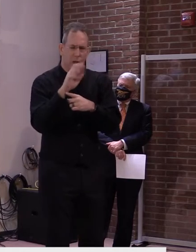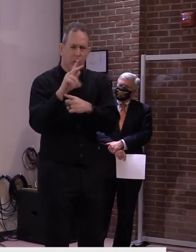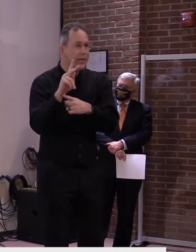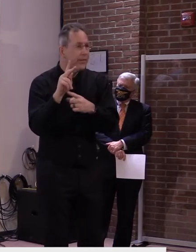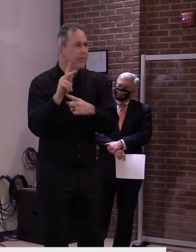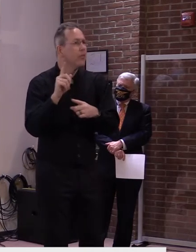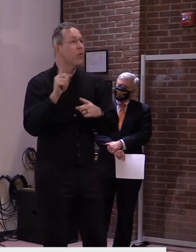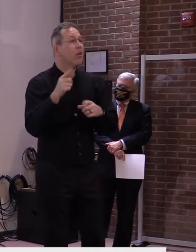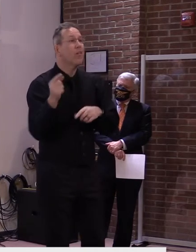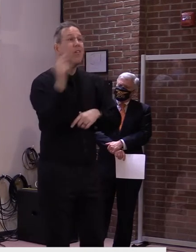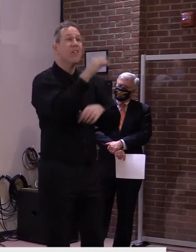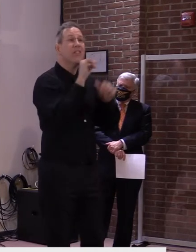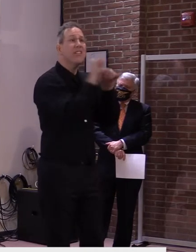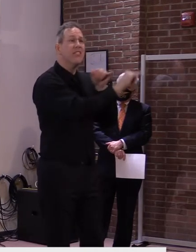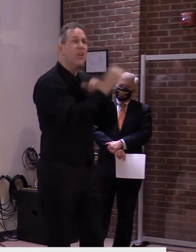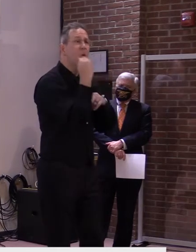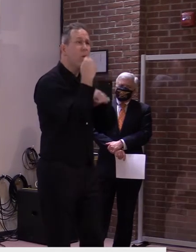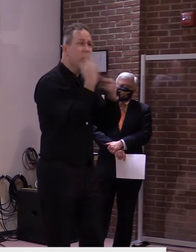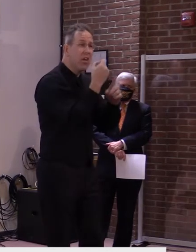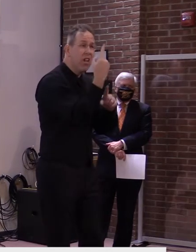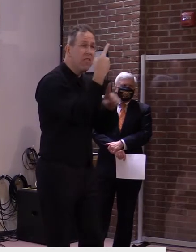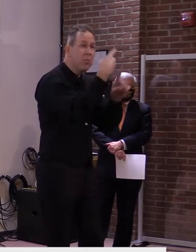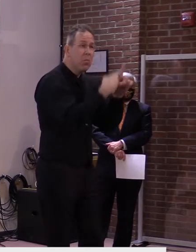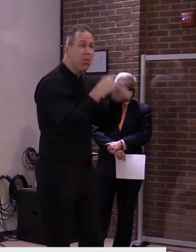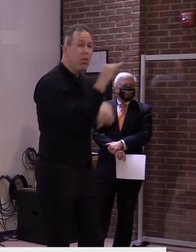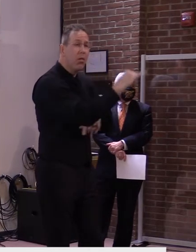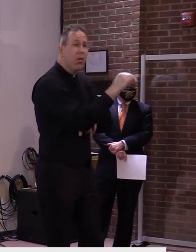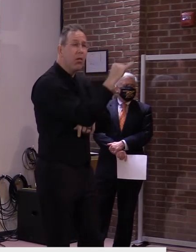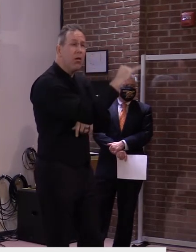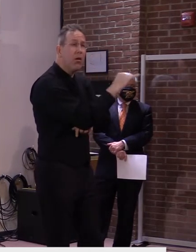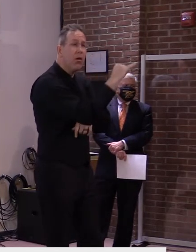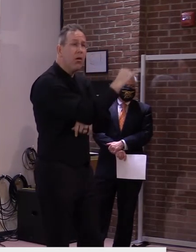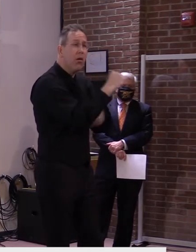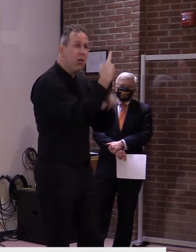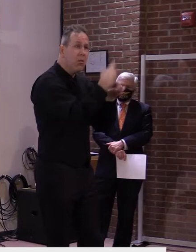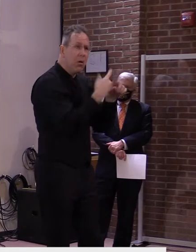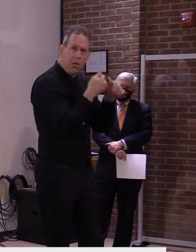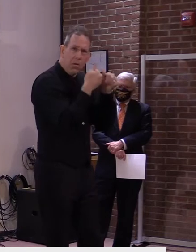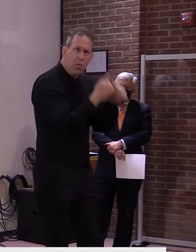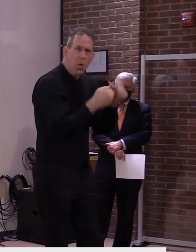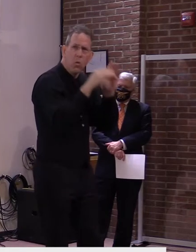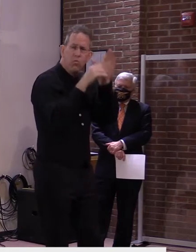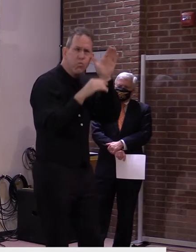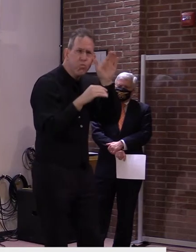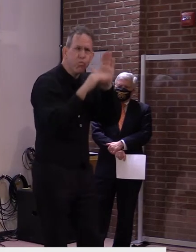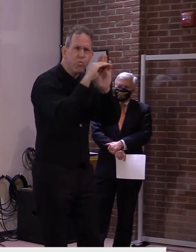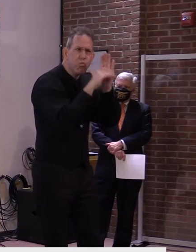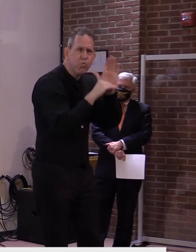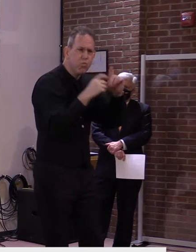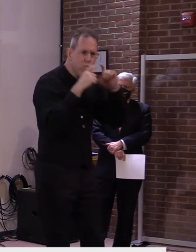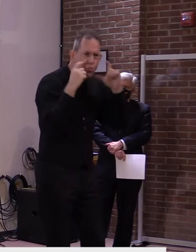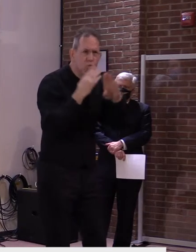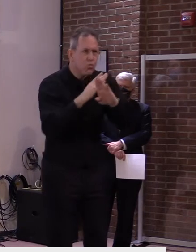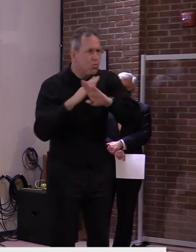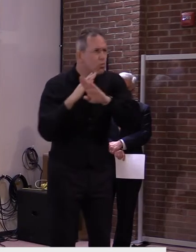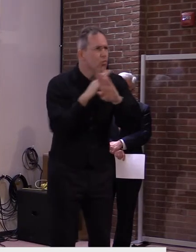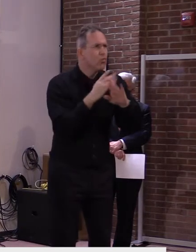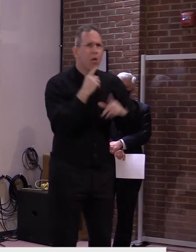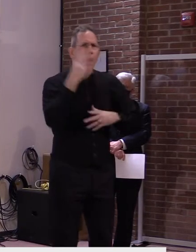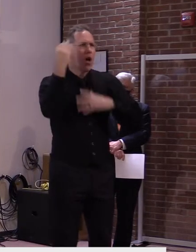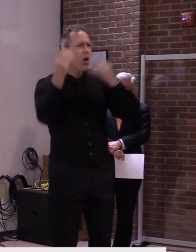past 11 months. She's followed the guidance, skipped Thanksgiving and Christmas gatherings, and hasn't even met